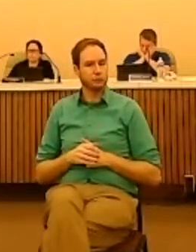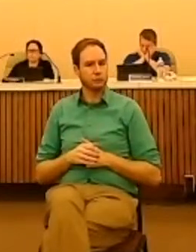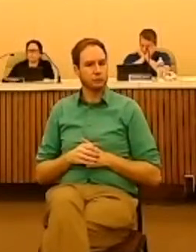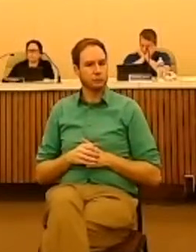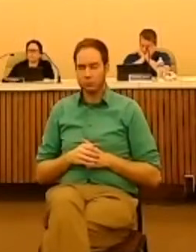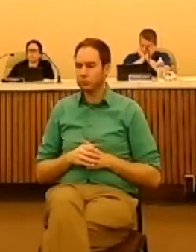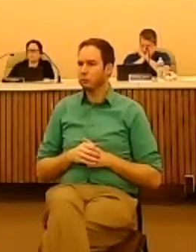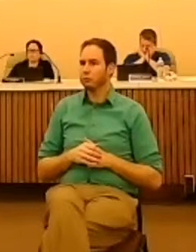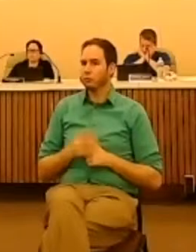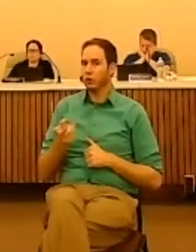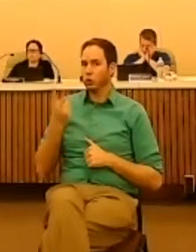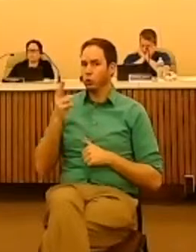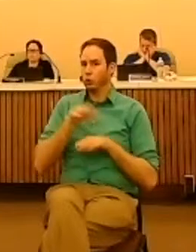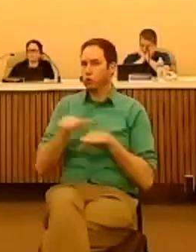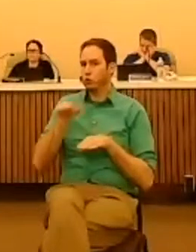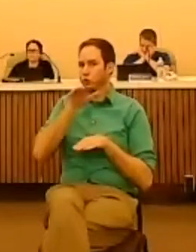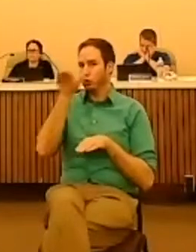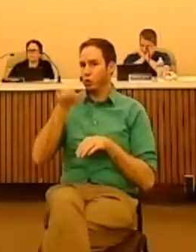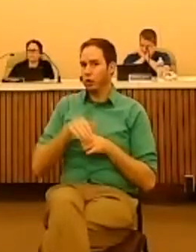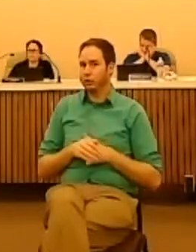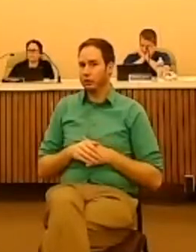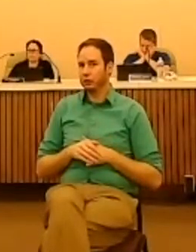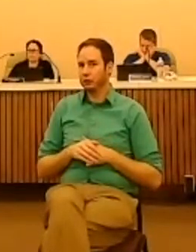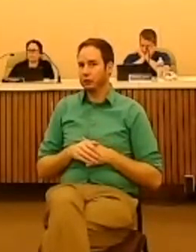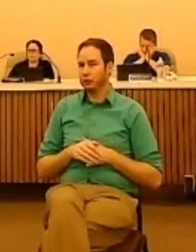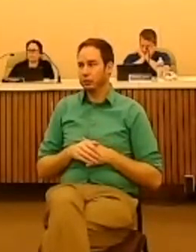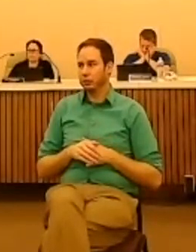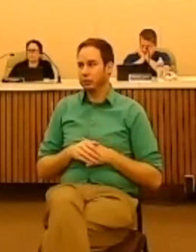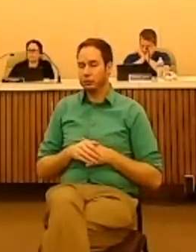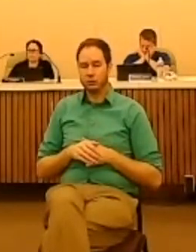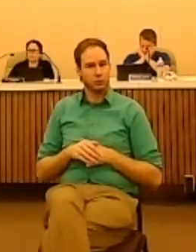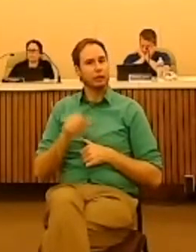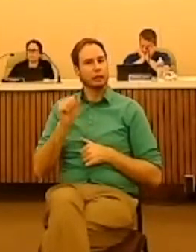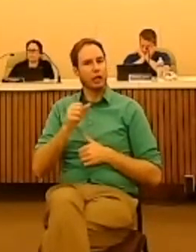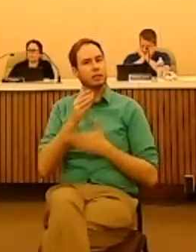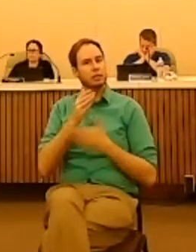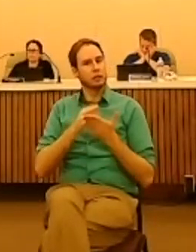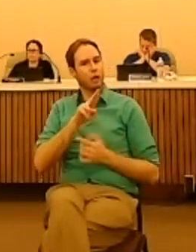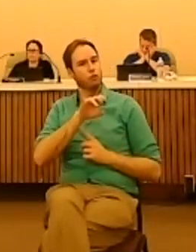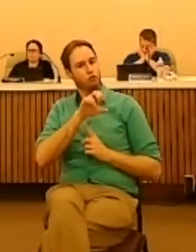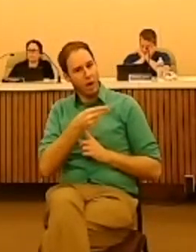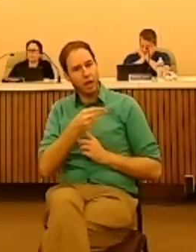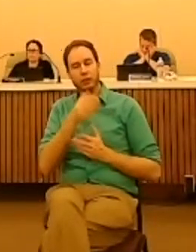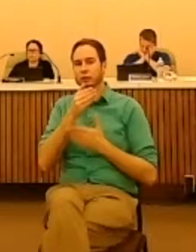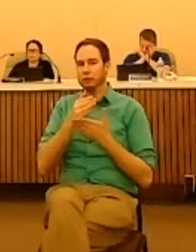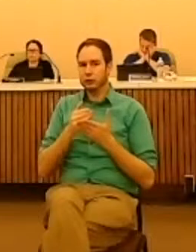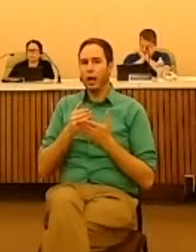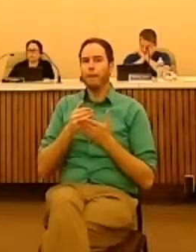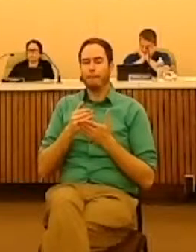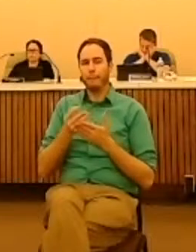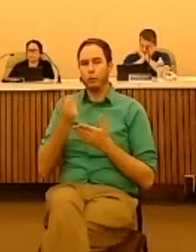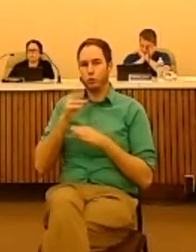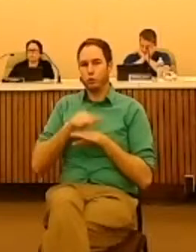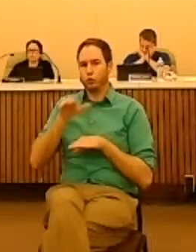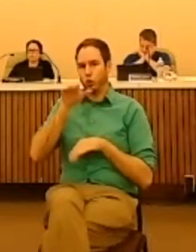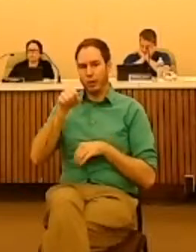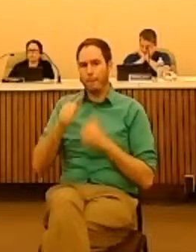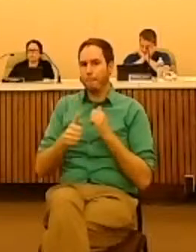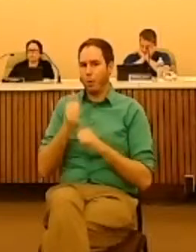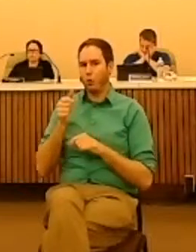Okay, 2-story houses? And there'll be some ranch and mostly 2-story though.